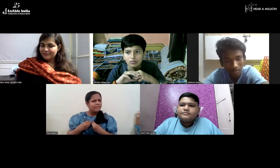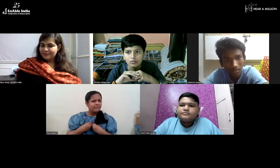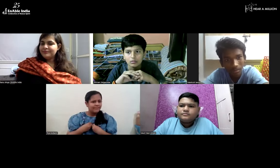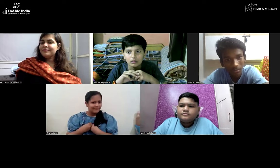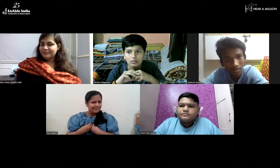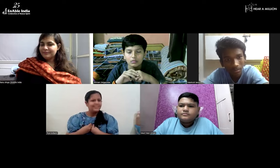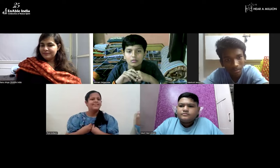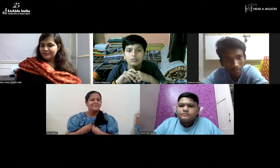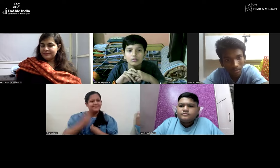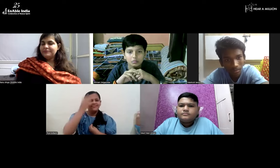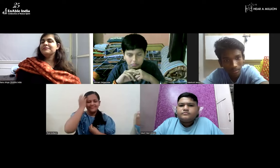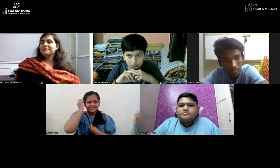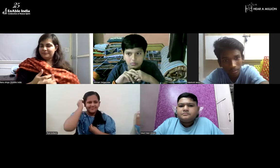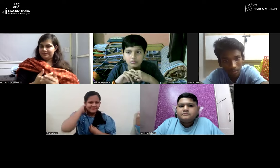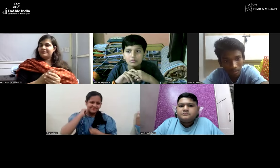Thank you.